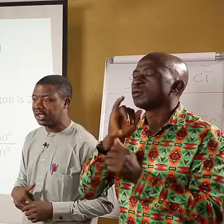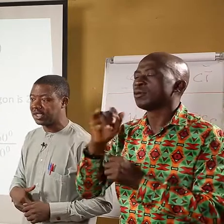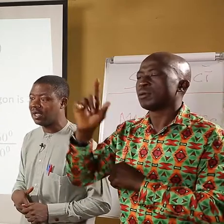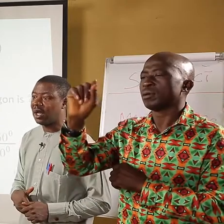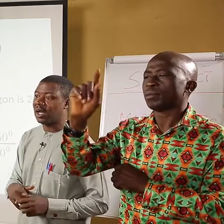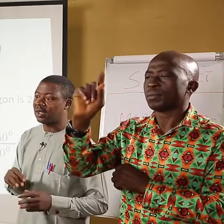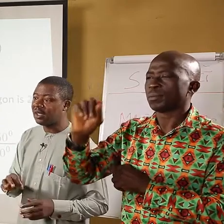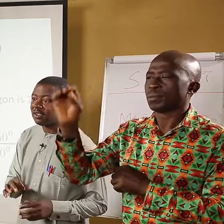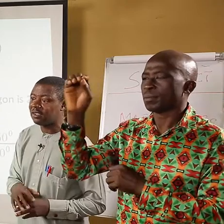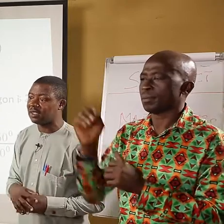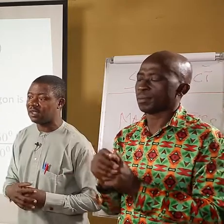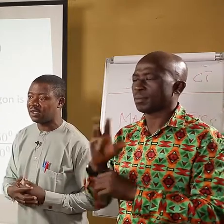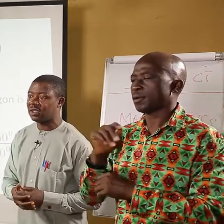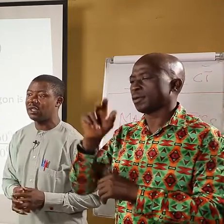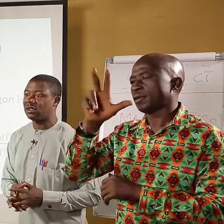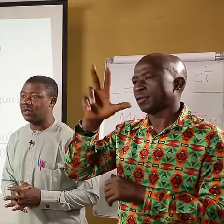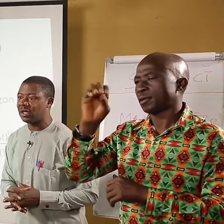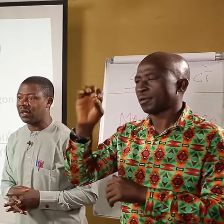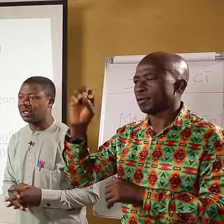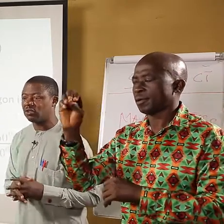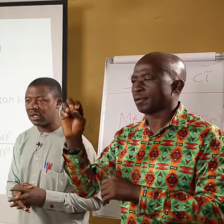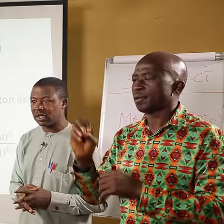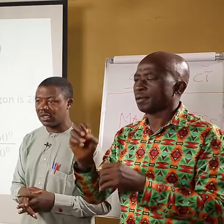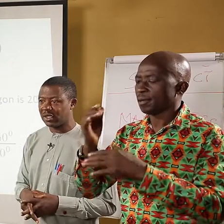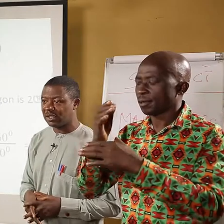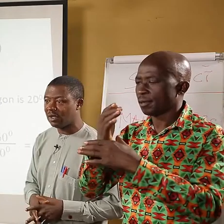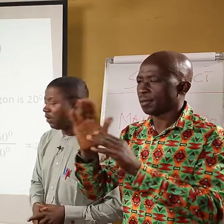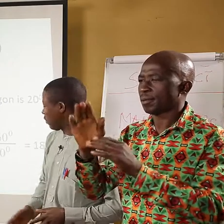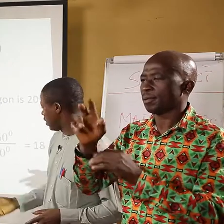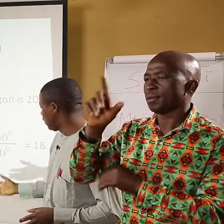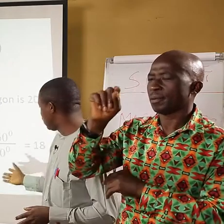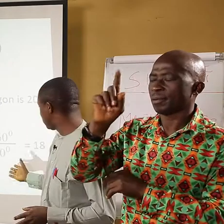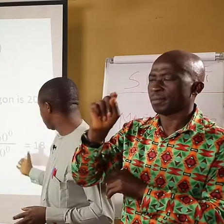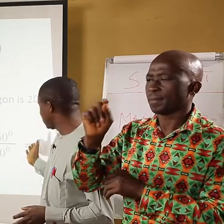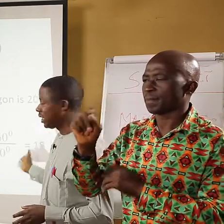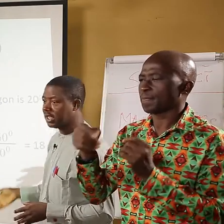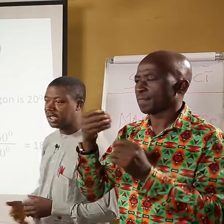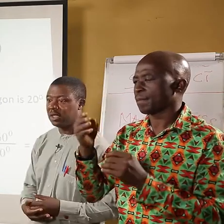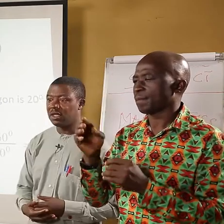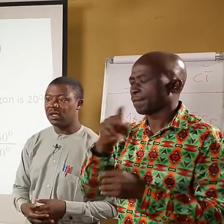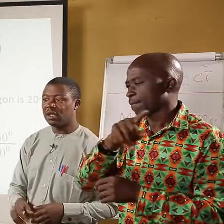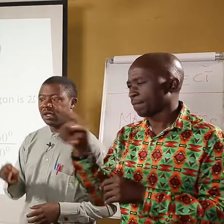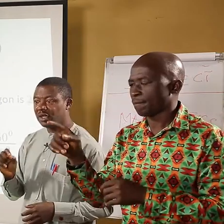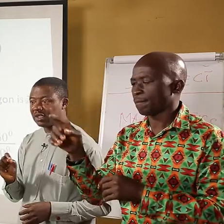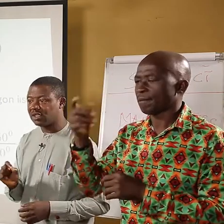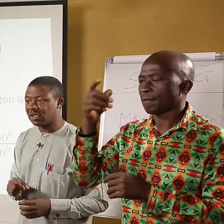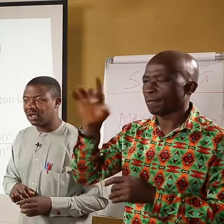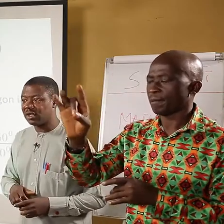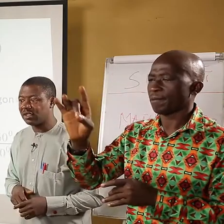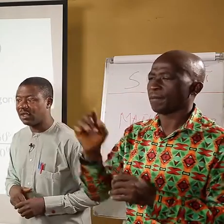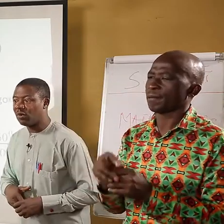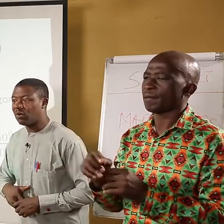20 degrees. And 360 degrees divided by 20 degrees will give us 18.